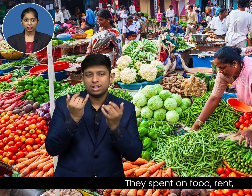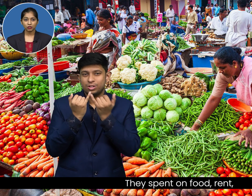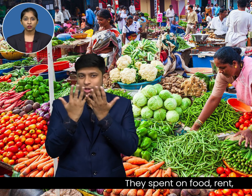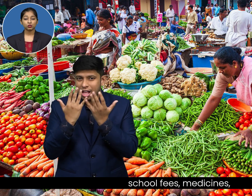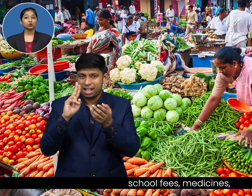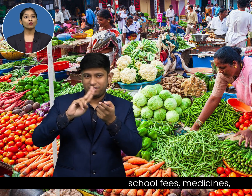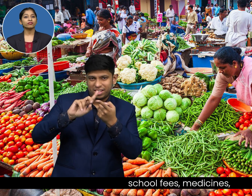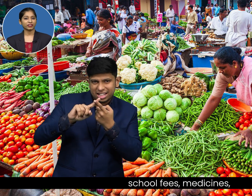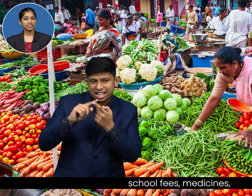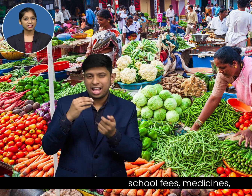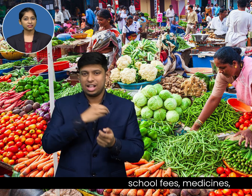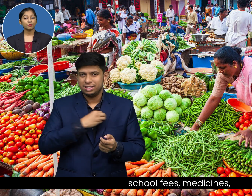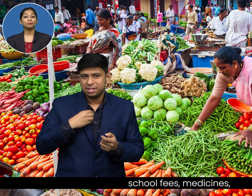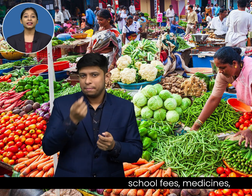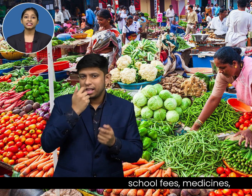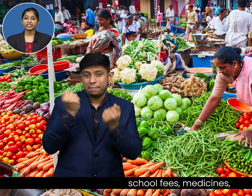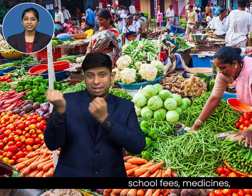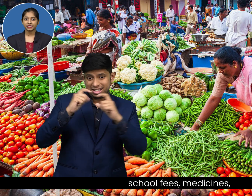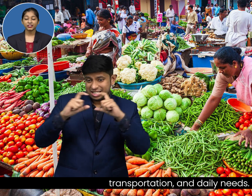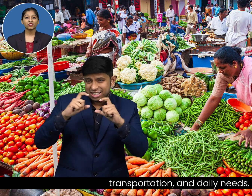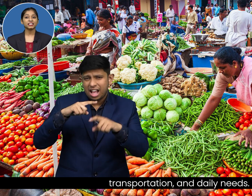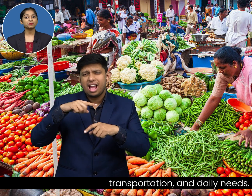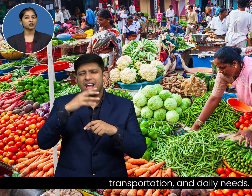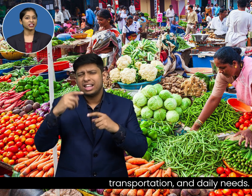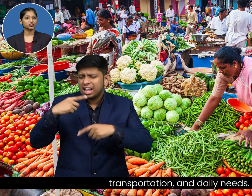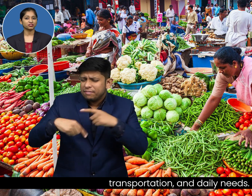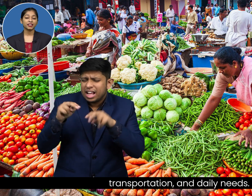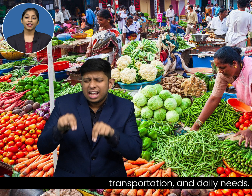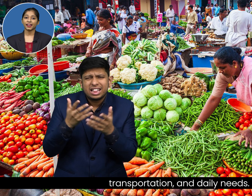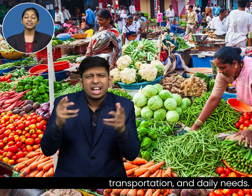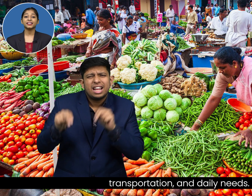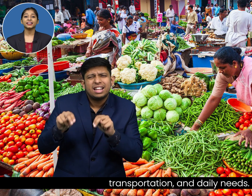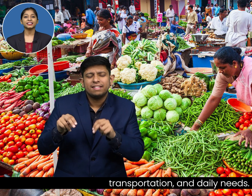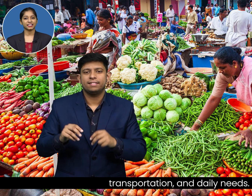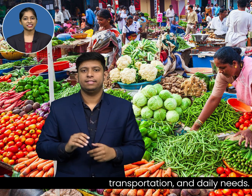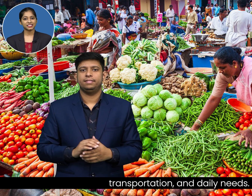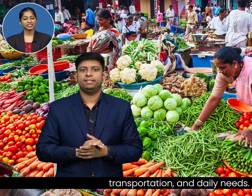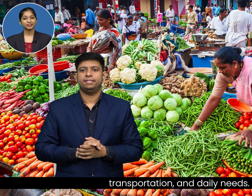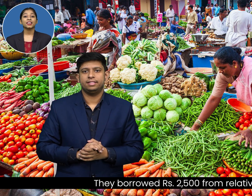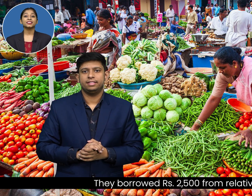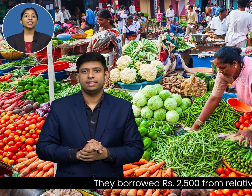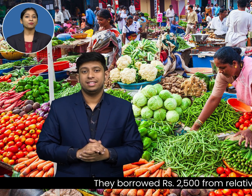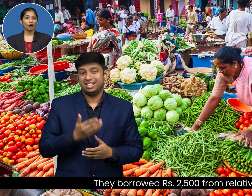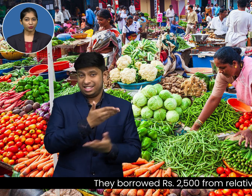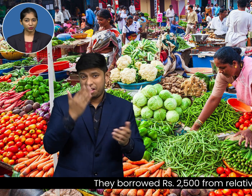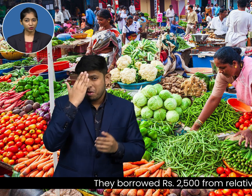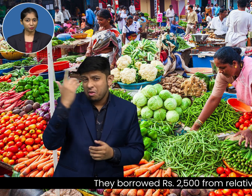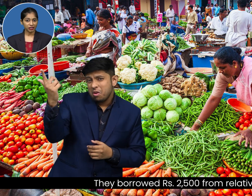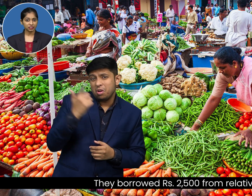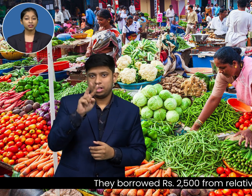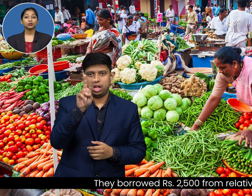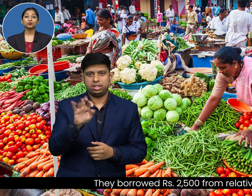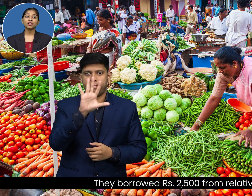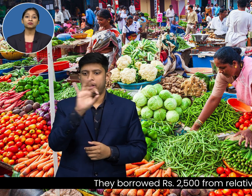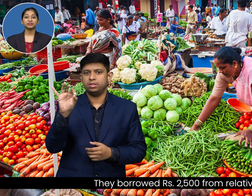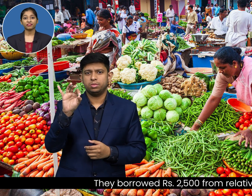rent, school fees, medicines, transportation, and daily needs. They borrowed